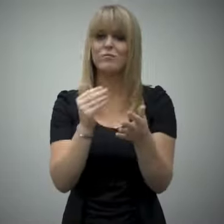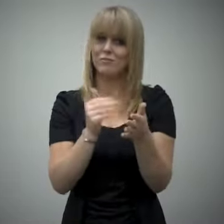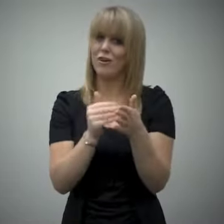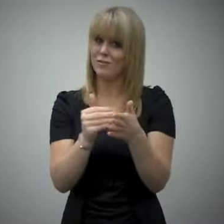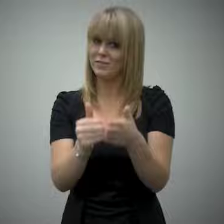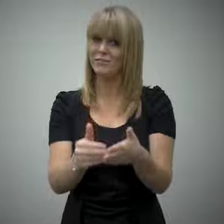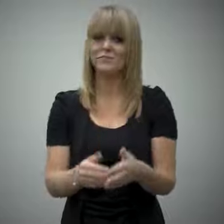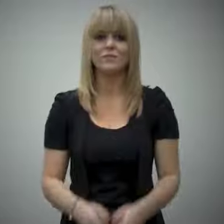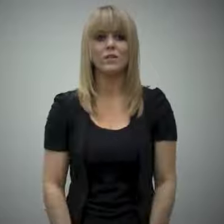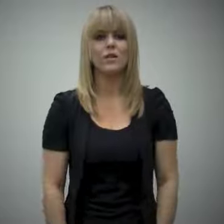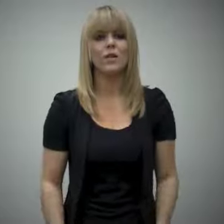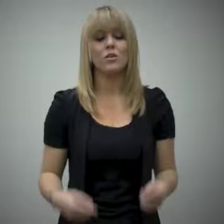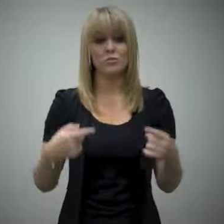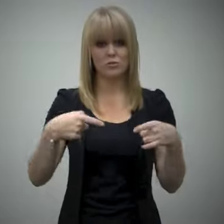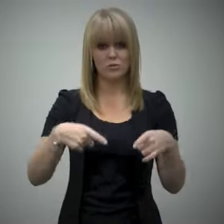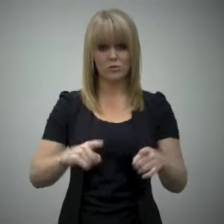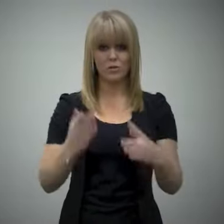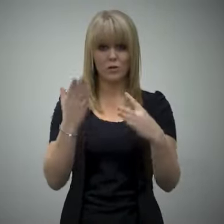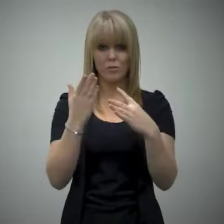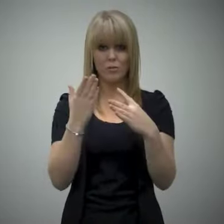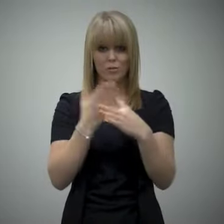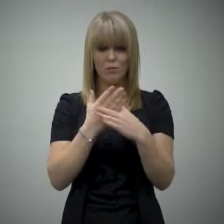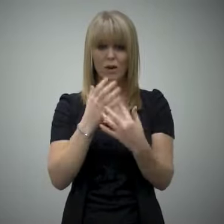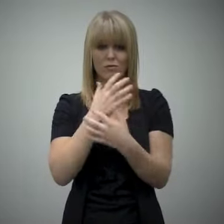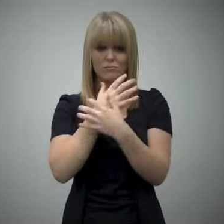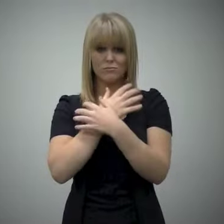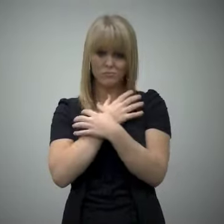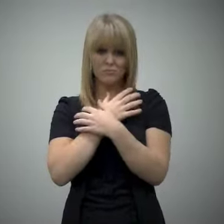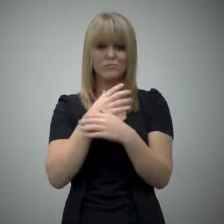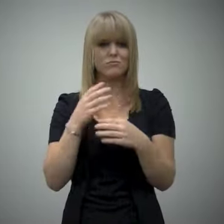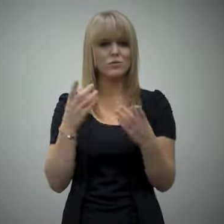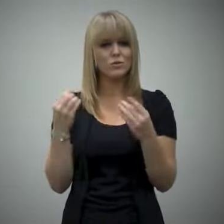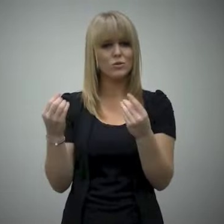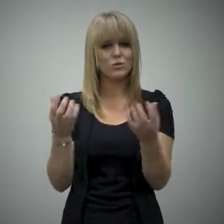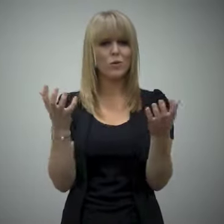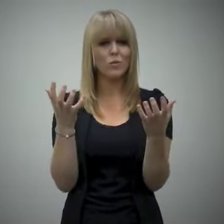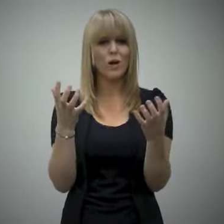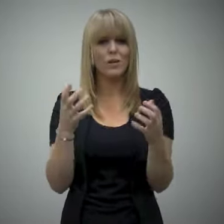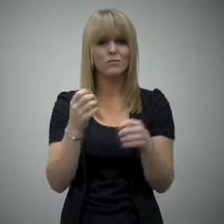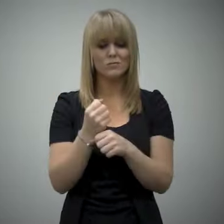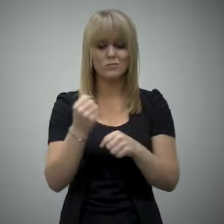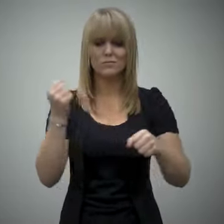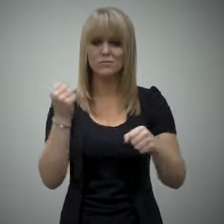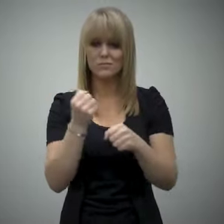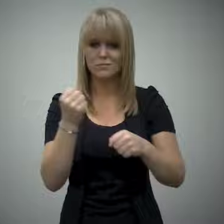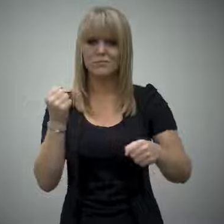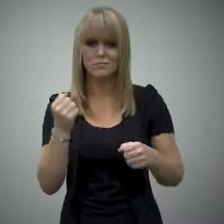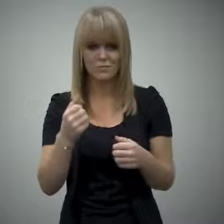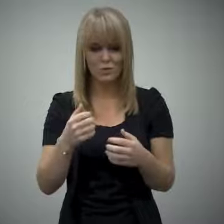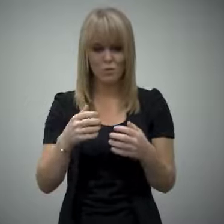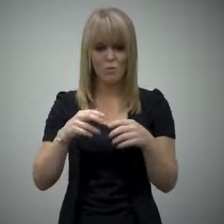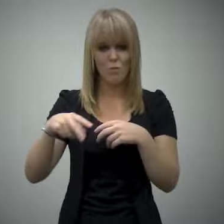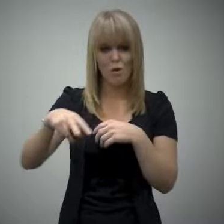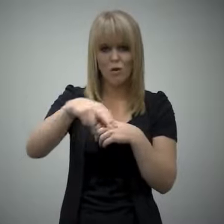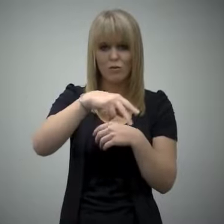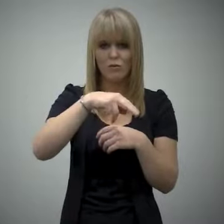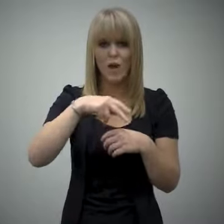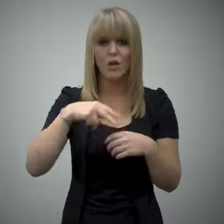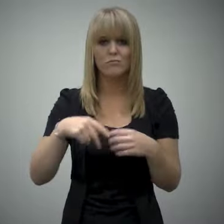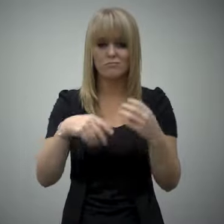During your rest breaks, engage in gross movement, stretches, and exercises such as walking, simple yoga stretches, etc. If you